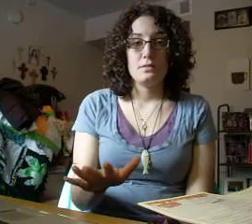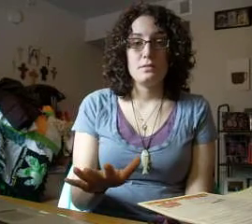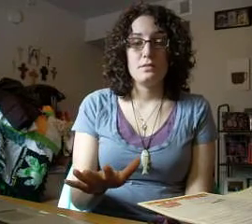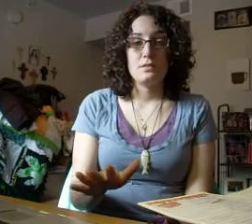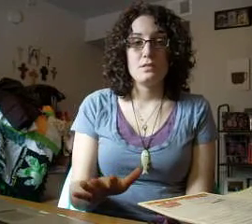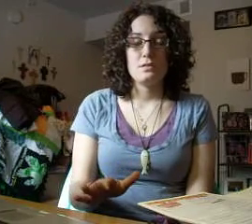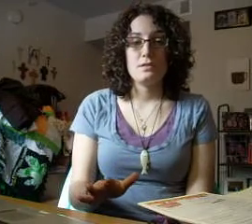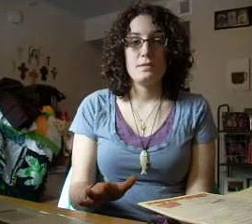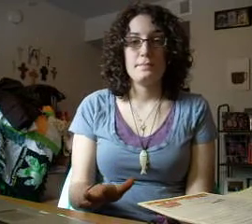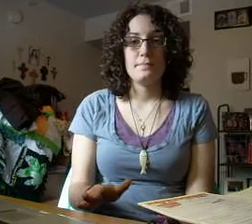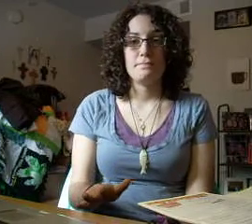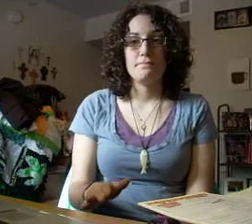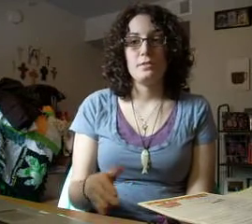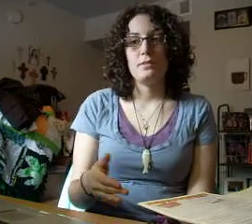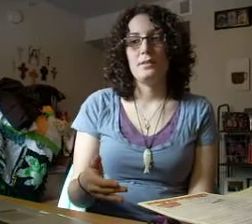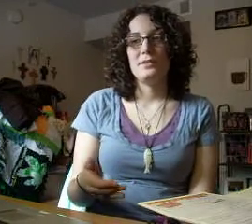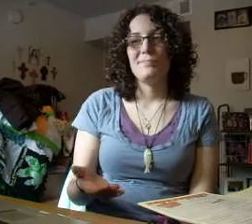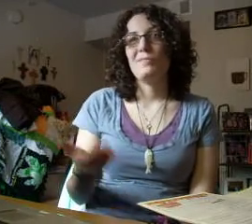are things like